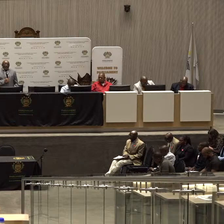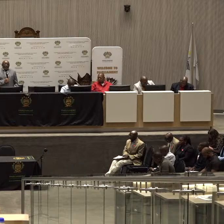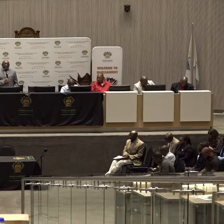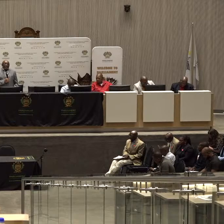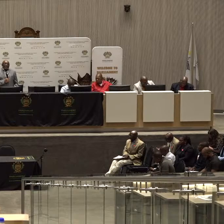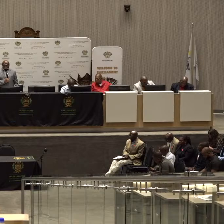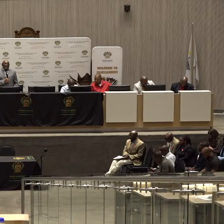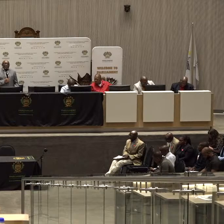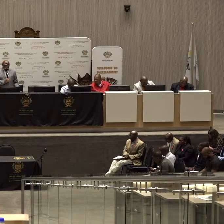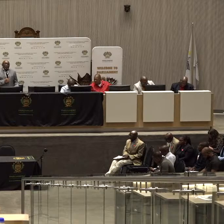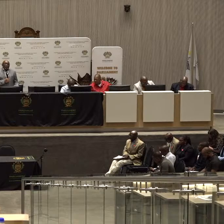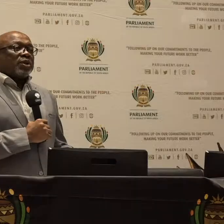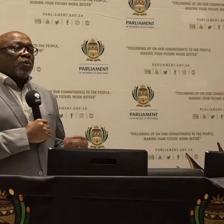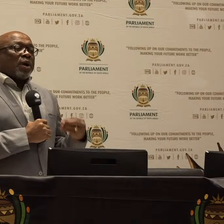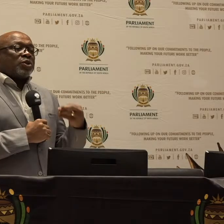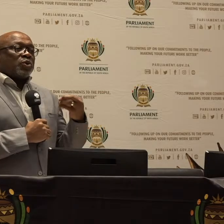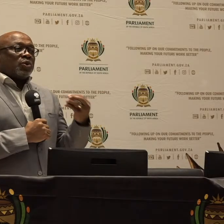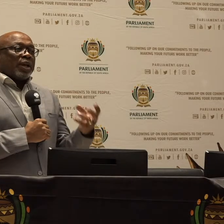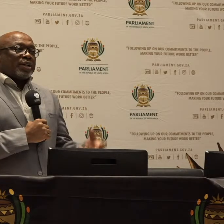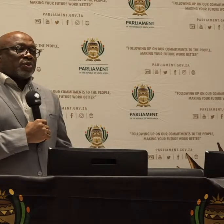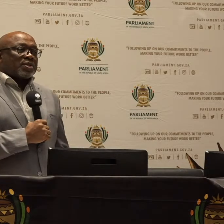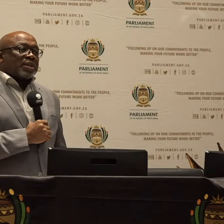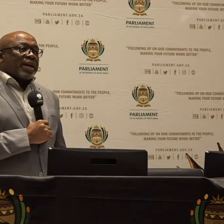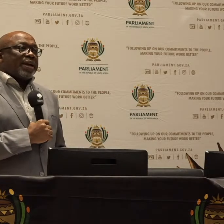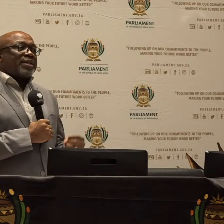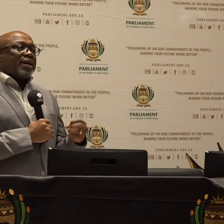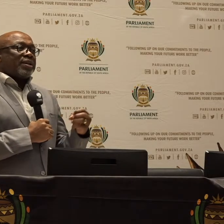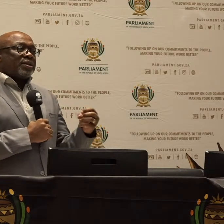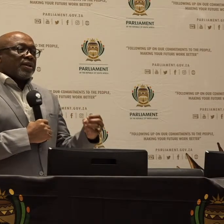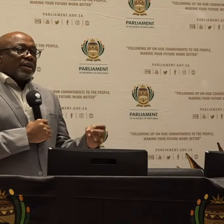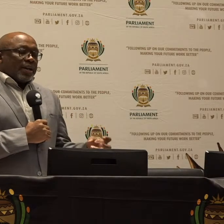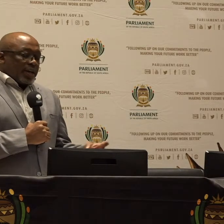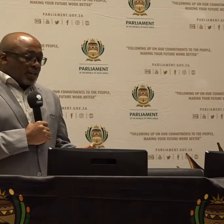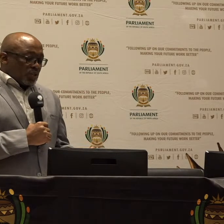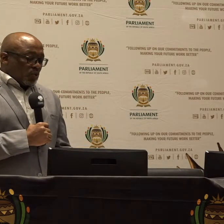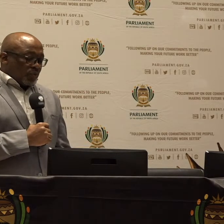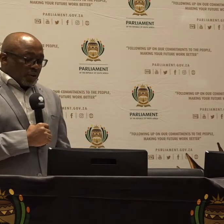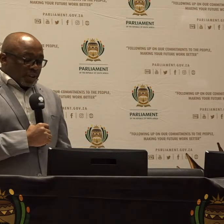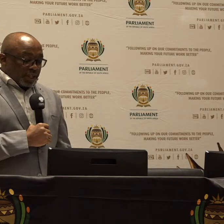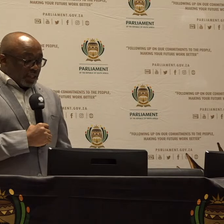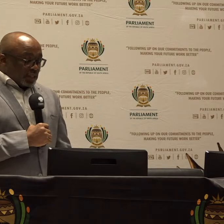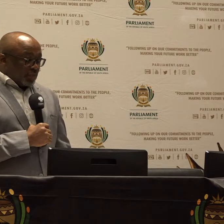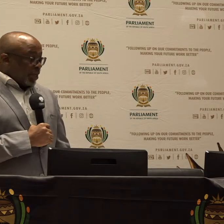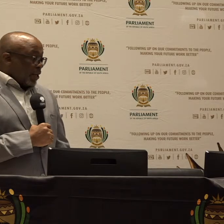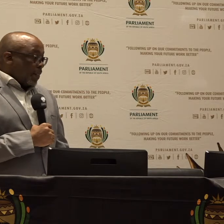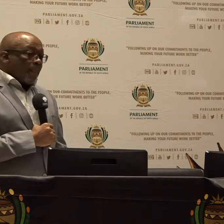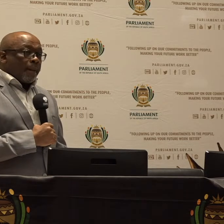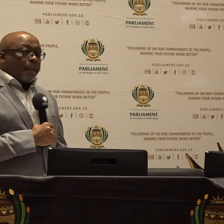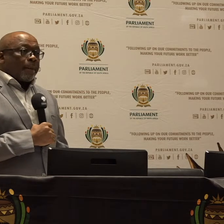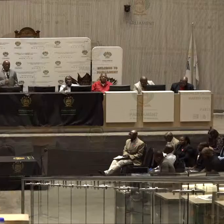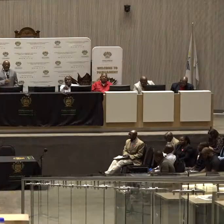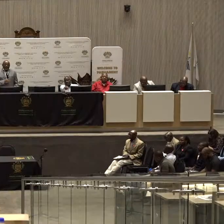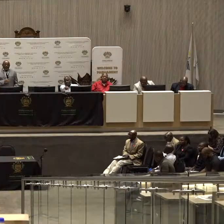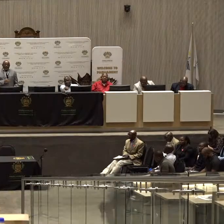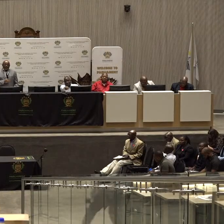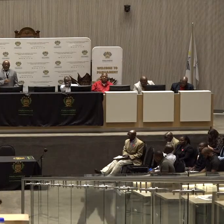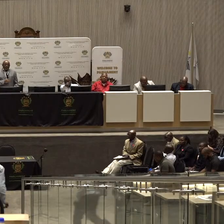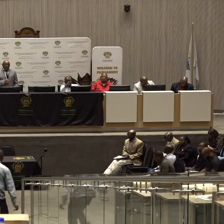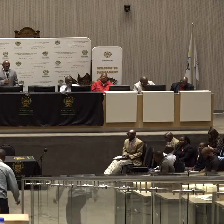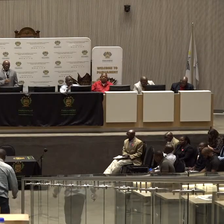and as I said we want to hear what you do like to see at the it and so forth in this bill